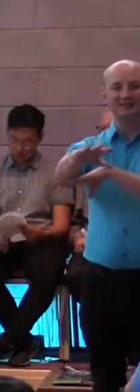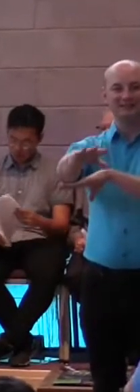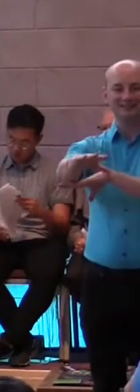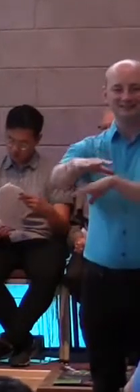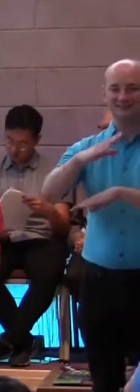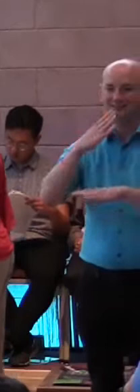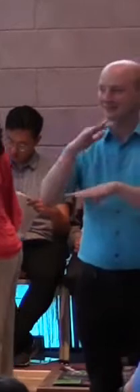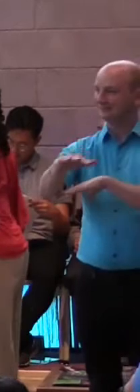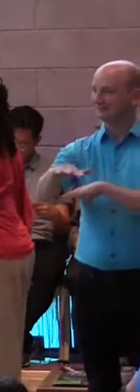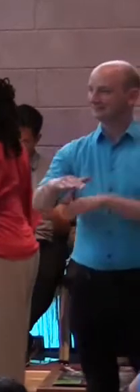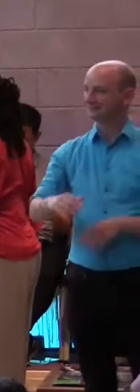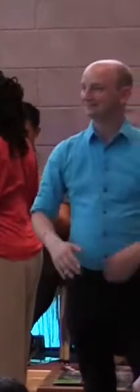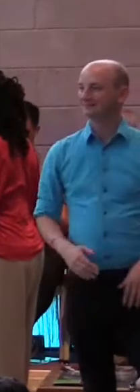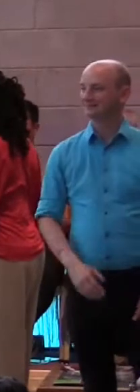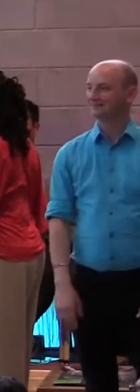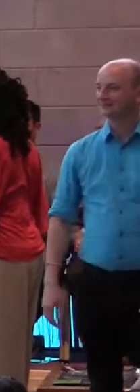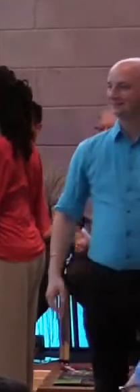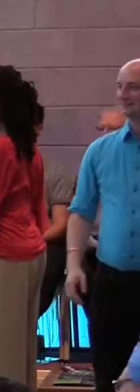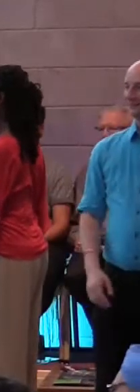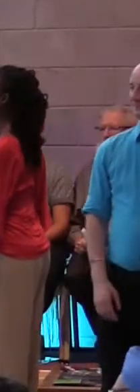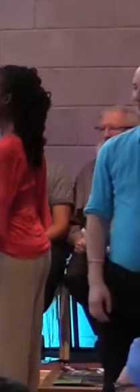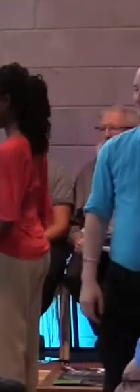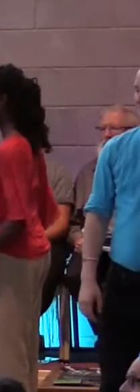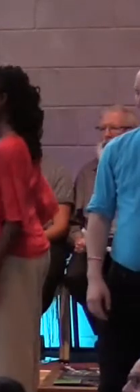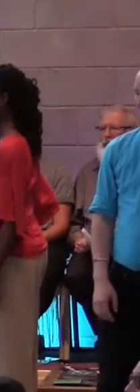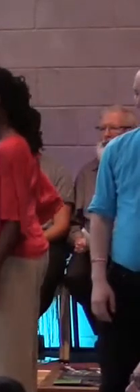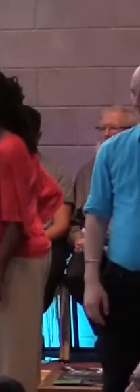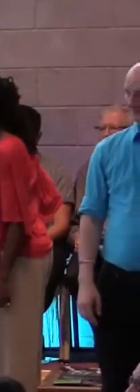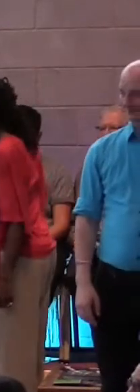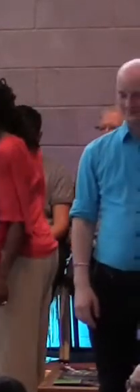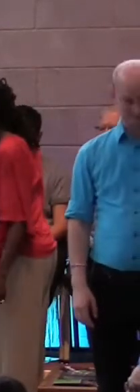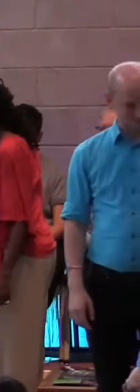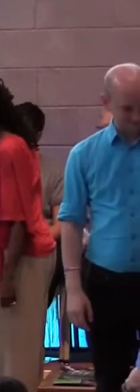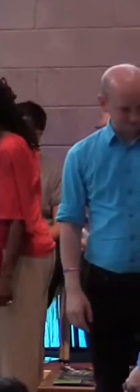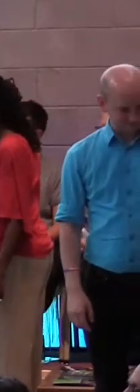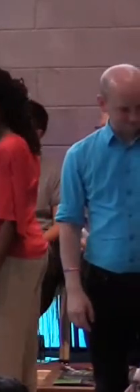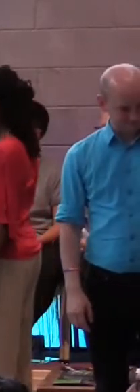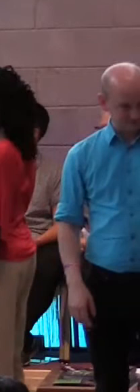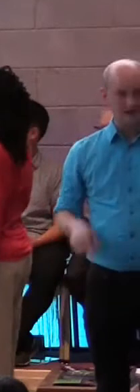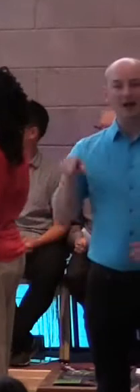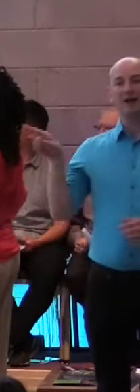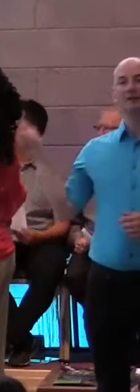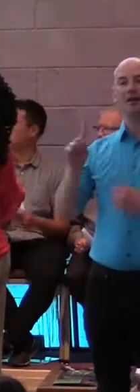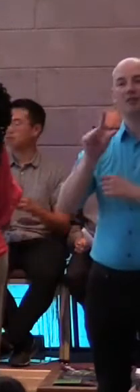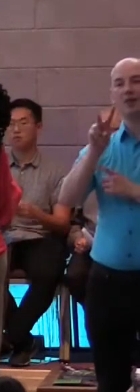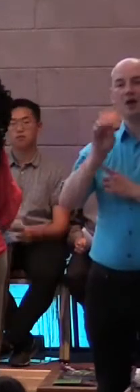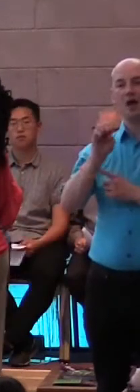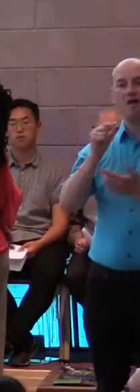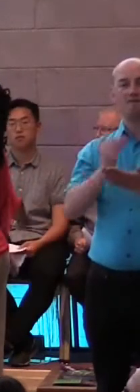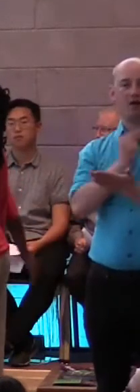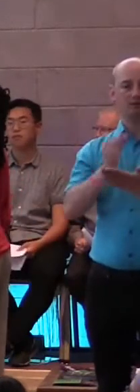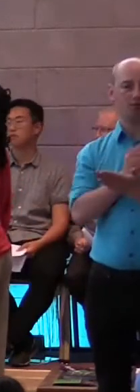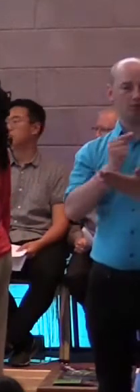Good evening, everybody. My name is Bhutan Gray, and this is the Love Gospel Choir. And we want to say a